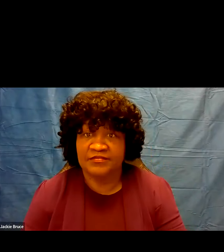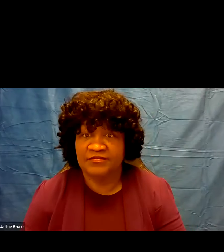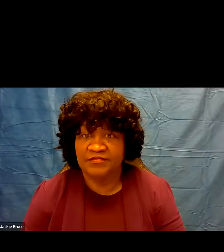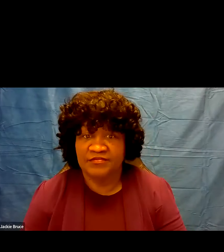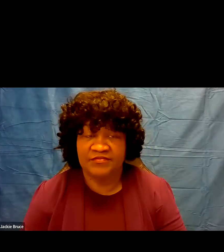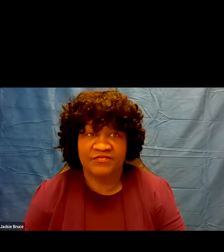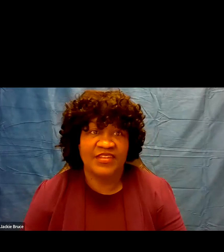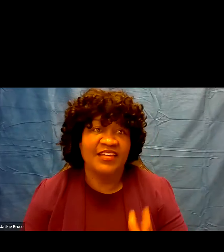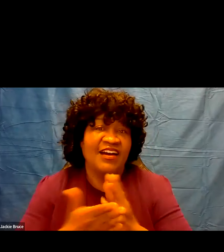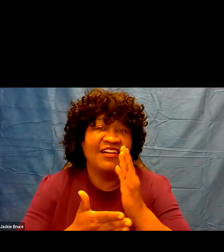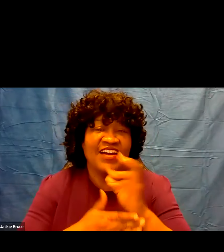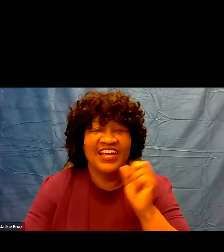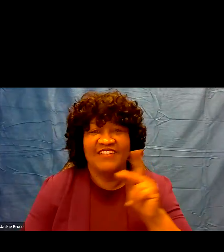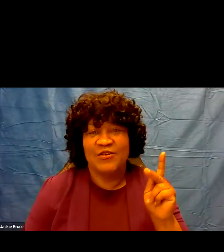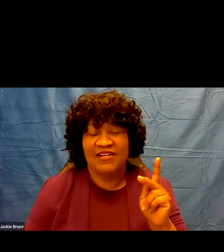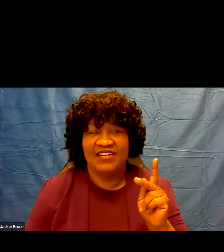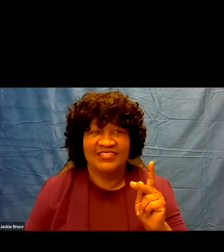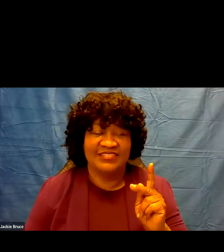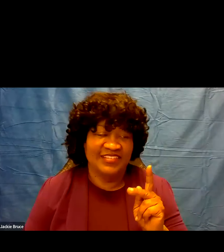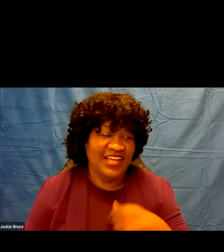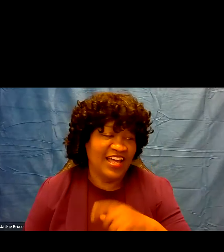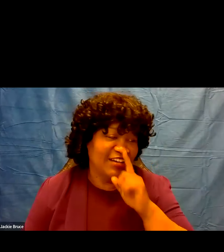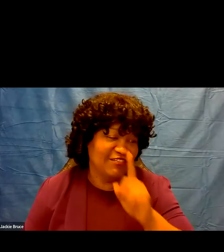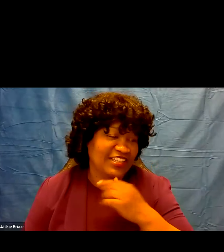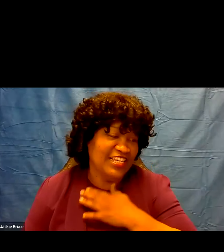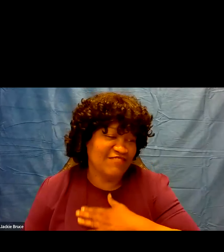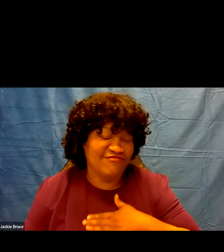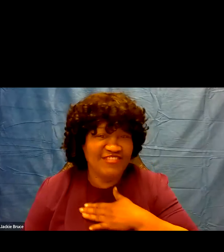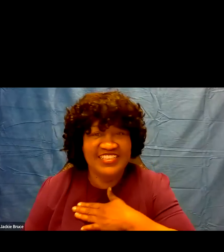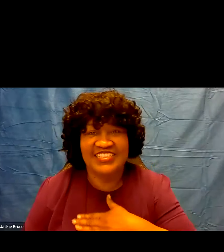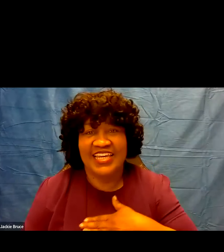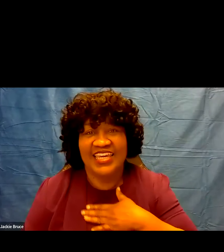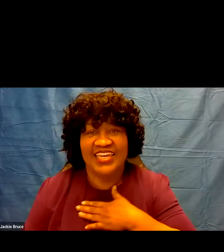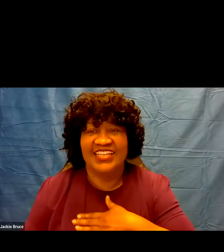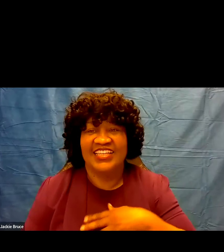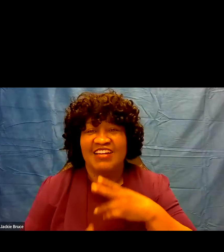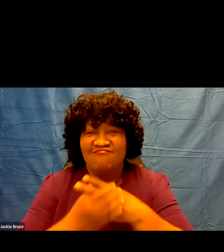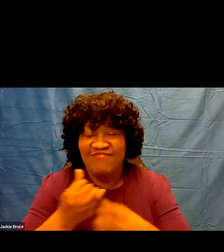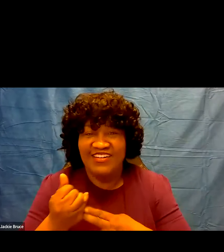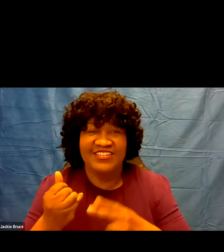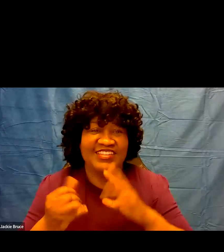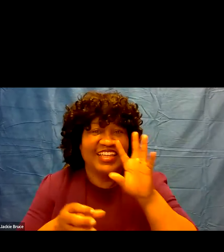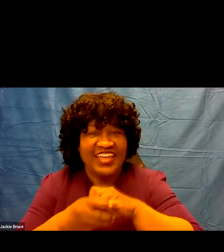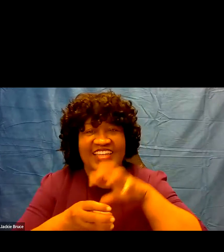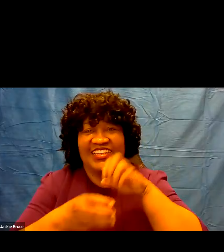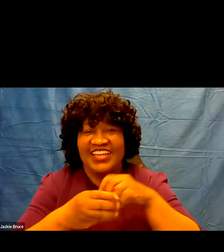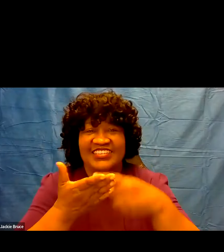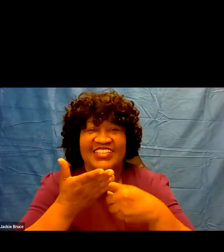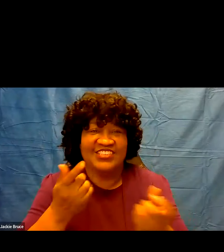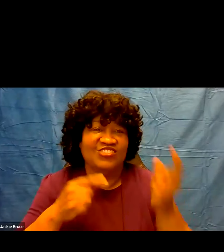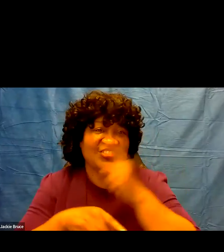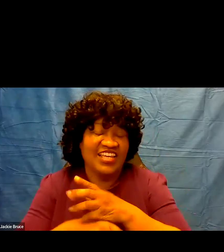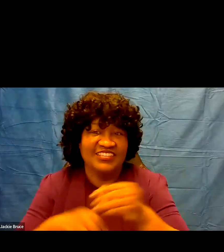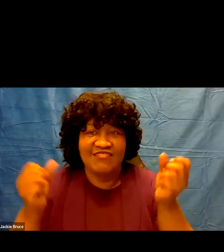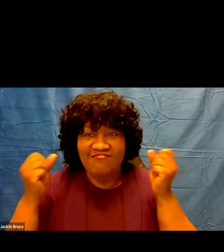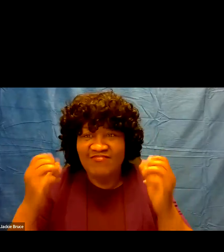All right, everyone. Well, I really appreciate both the very engaged discussion today and so